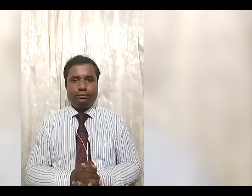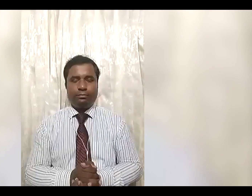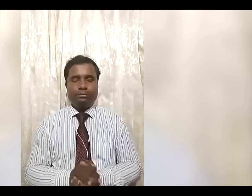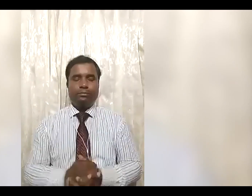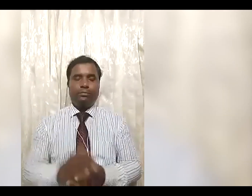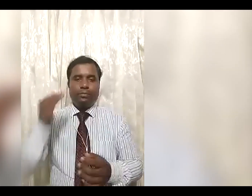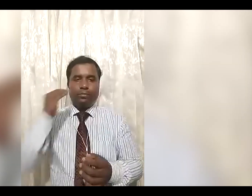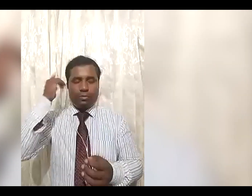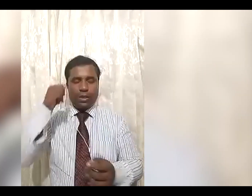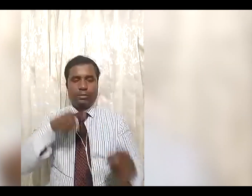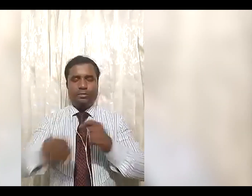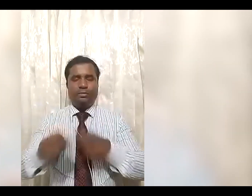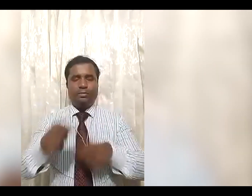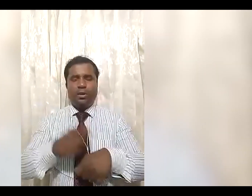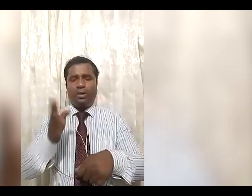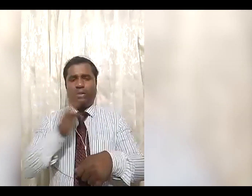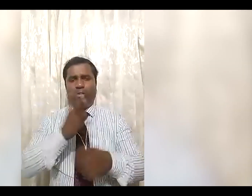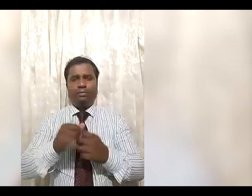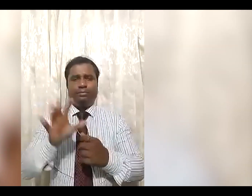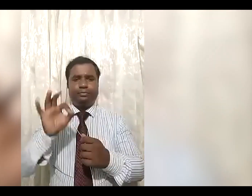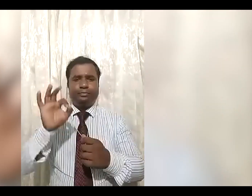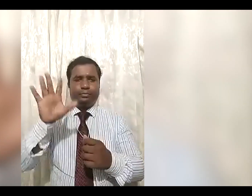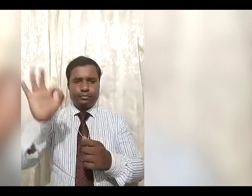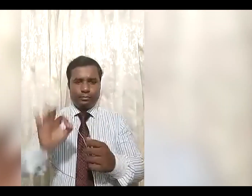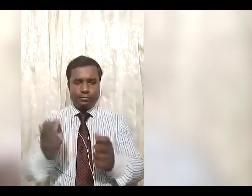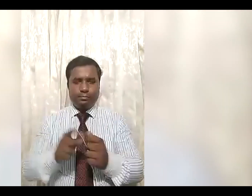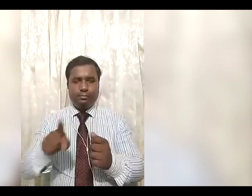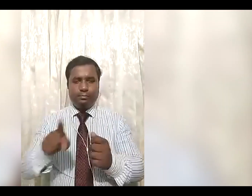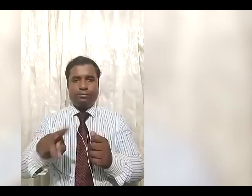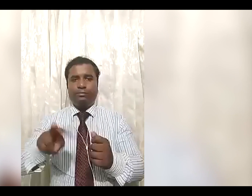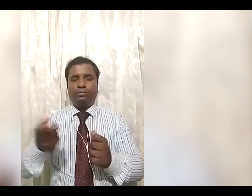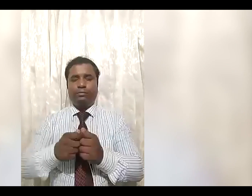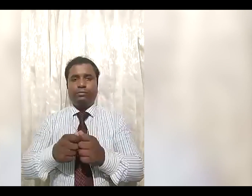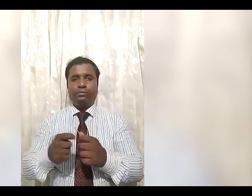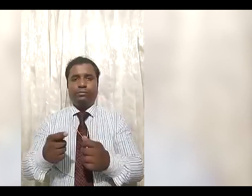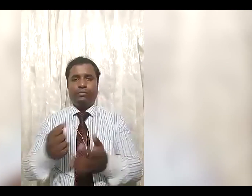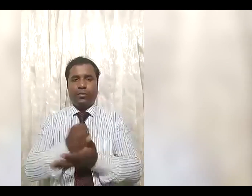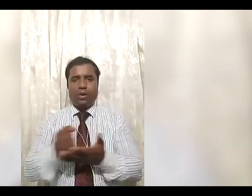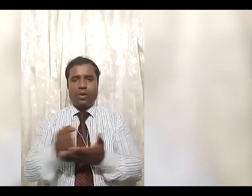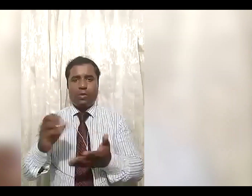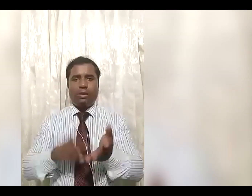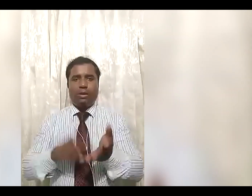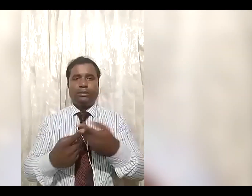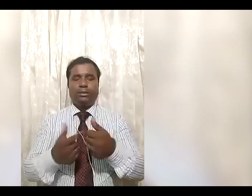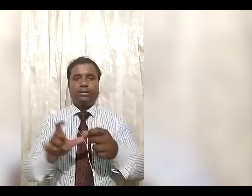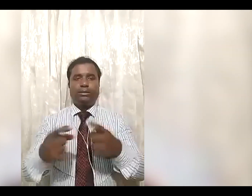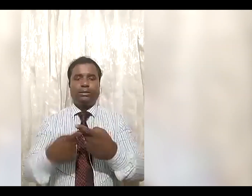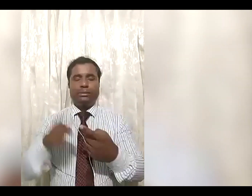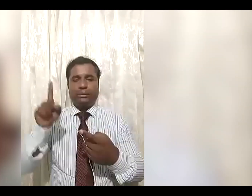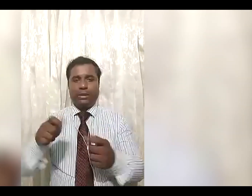25%. Think about in countries that have, a lot of conflict or have maybe poorer healthcare